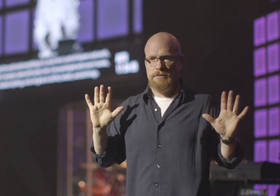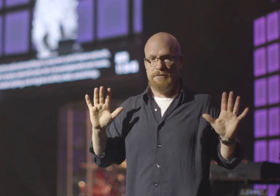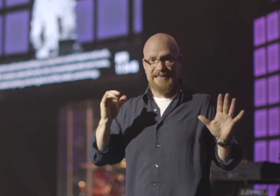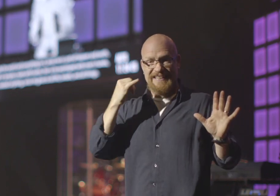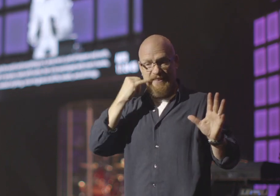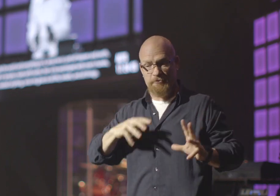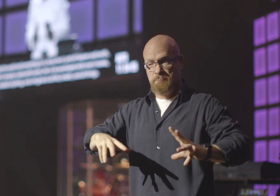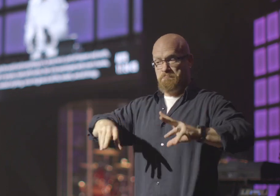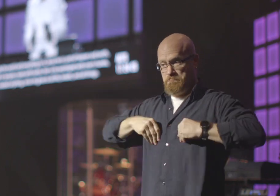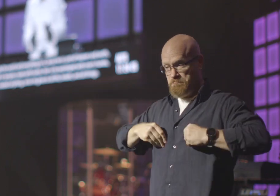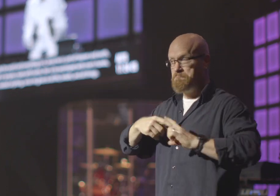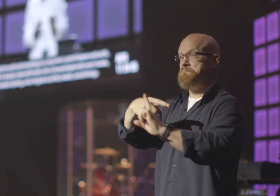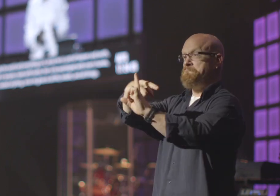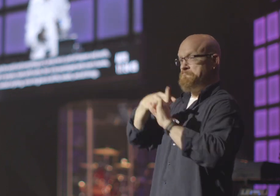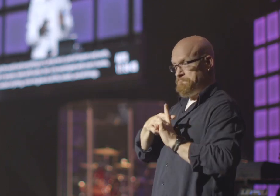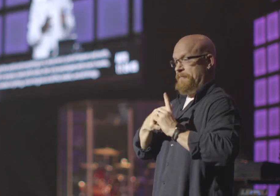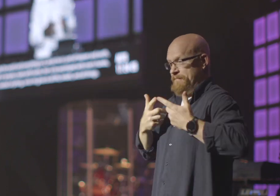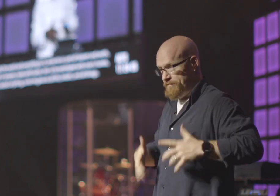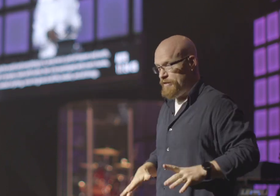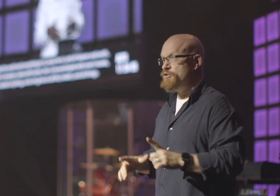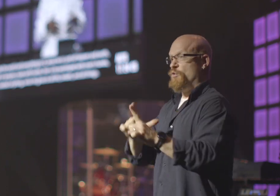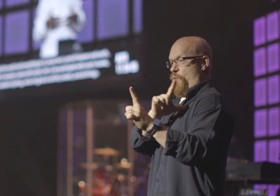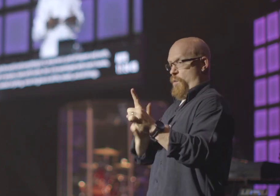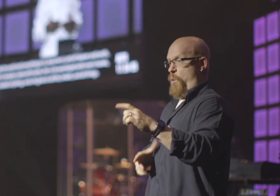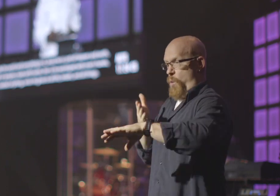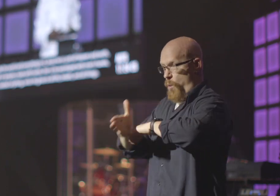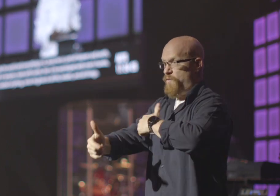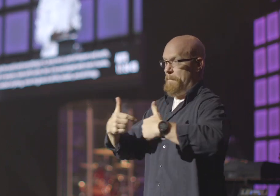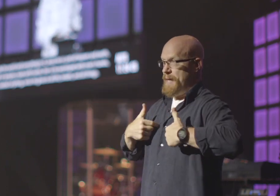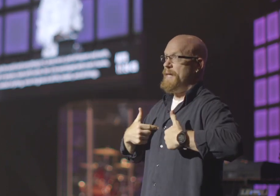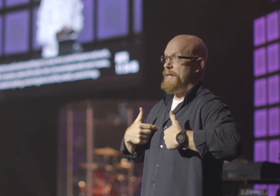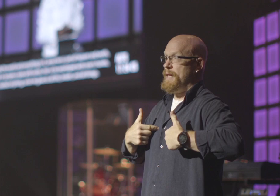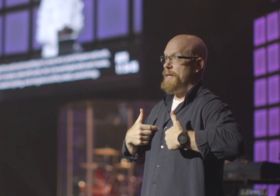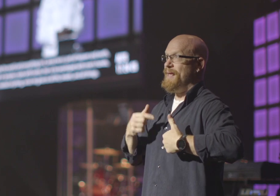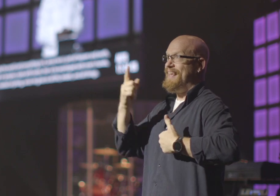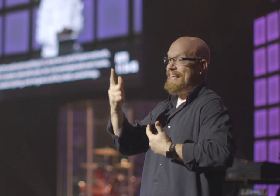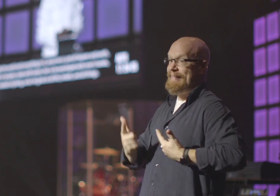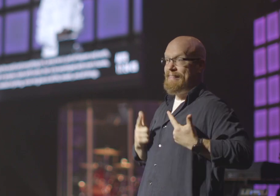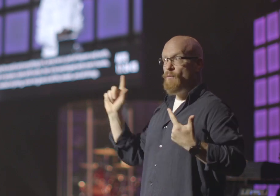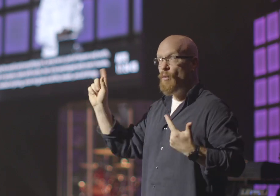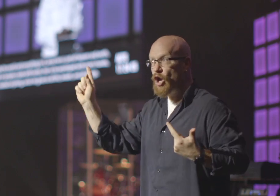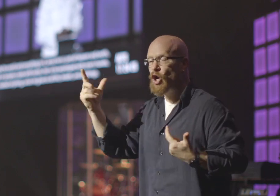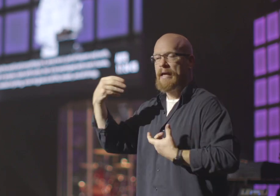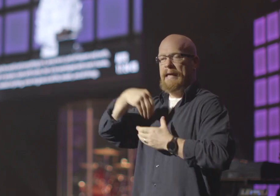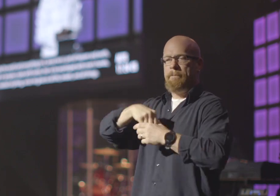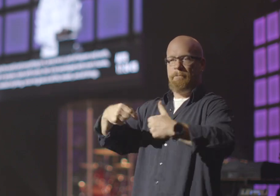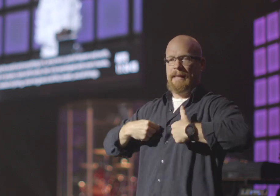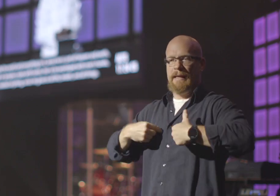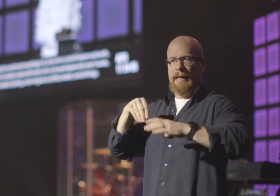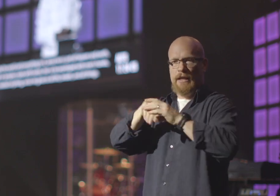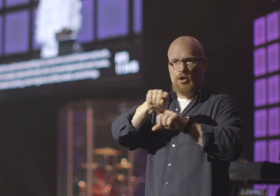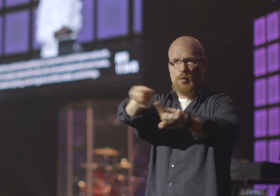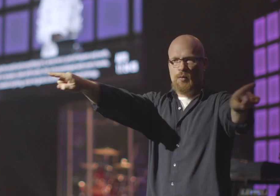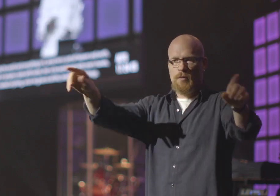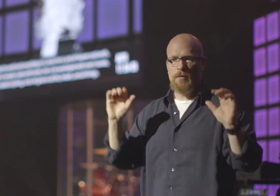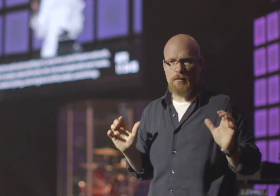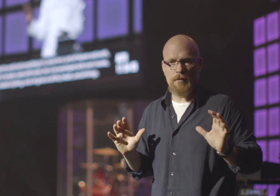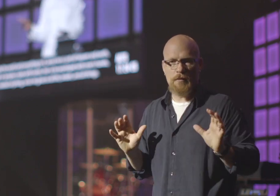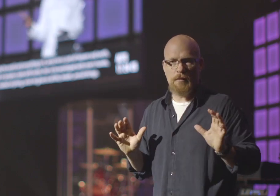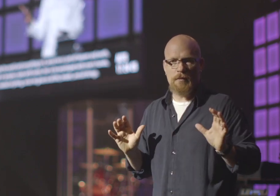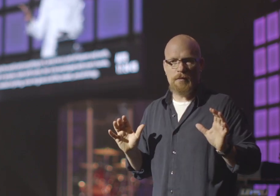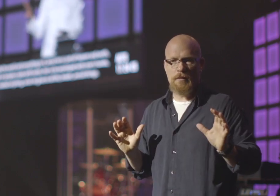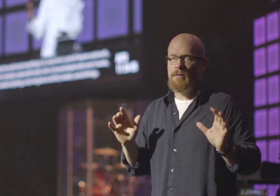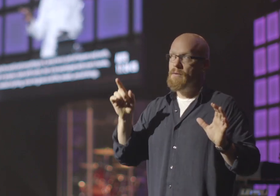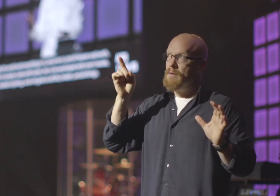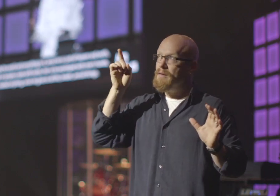Savior and confess him as the Lord of your life, he lives on the inside of you. And he'll share with you what to